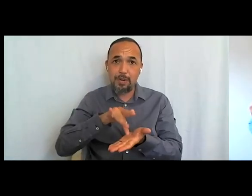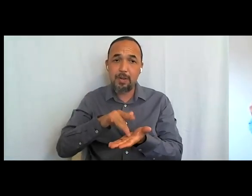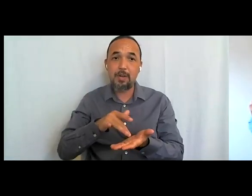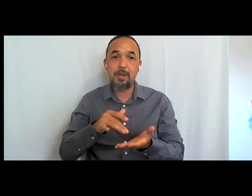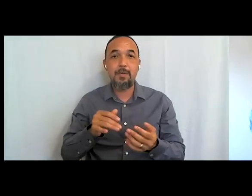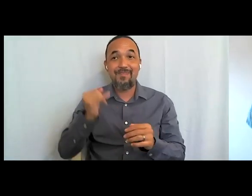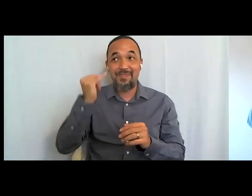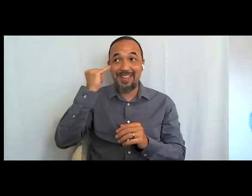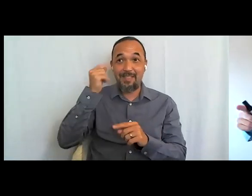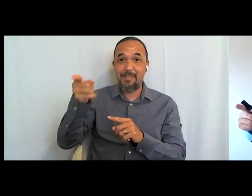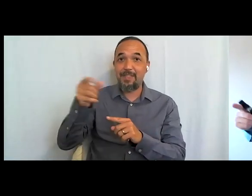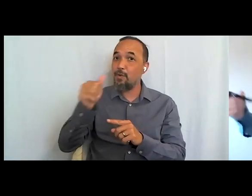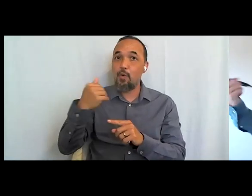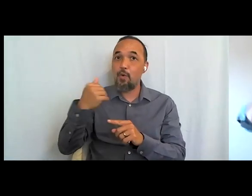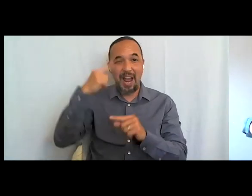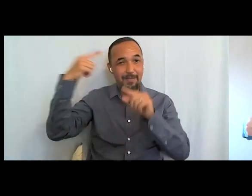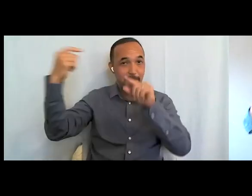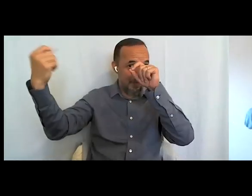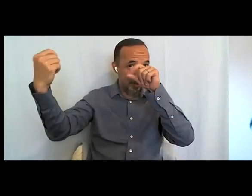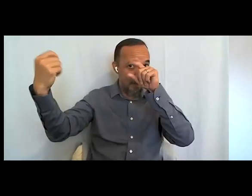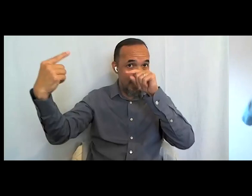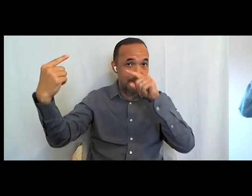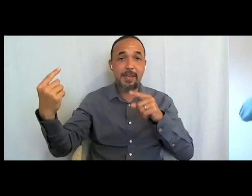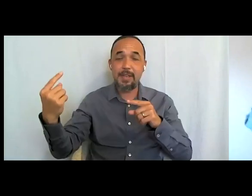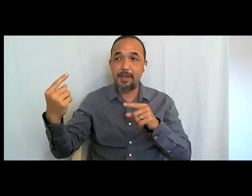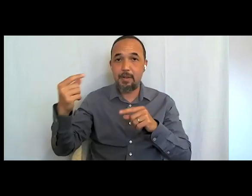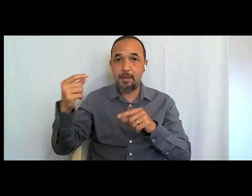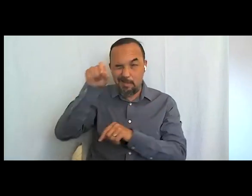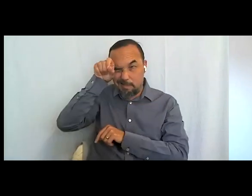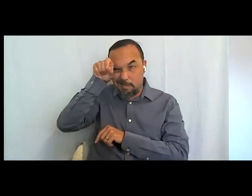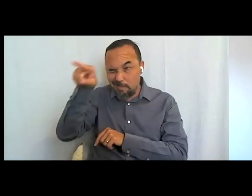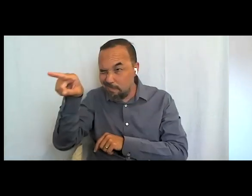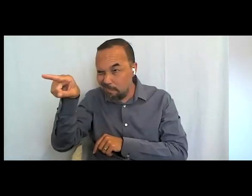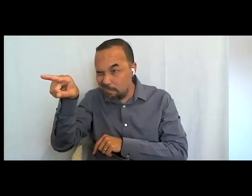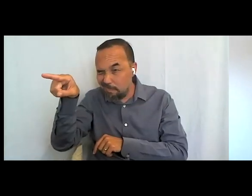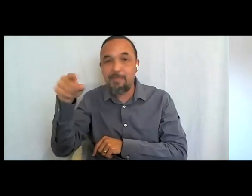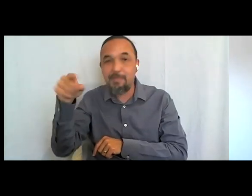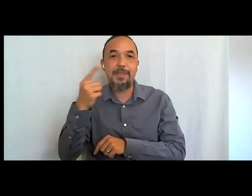them maybe they should check it out and download the app and upgrade their whole system. You know what I mean?